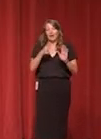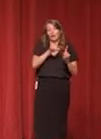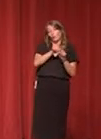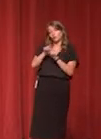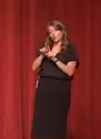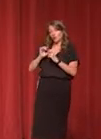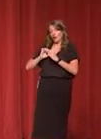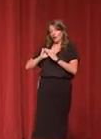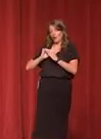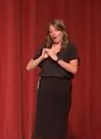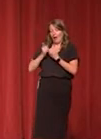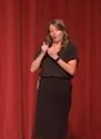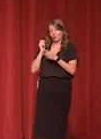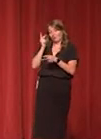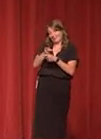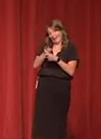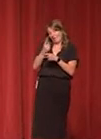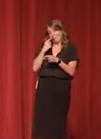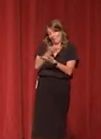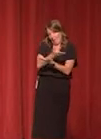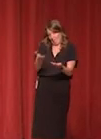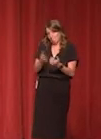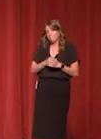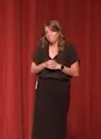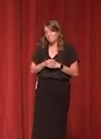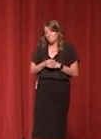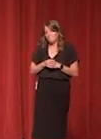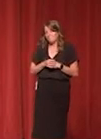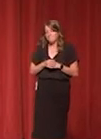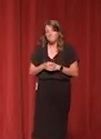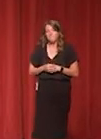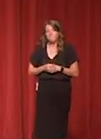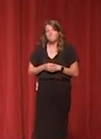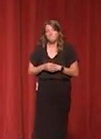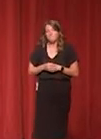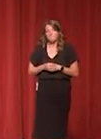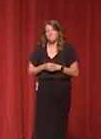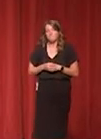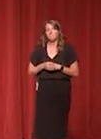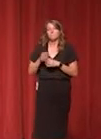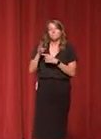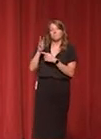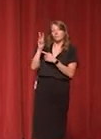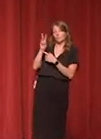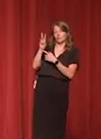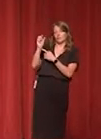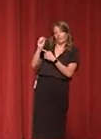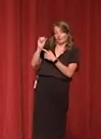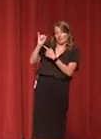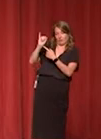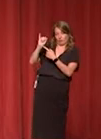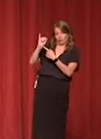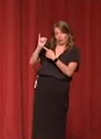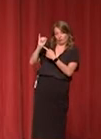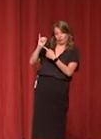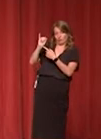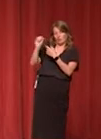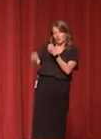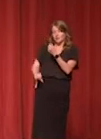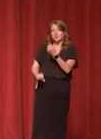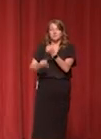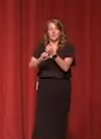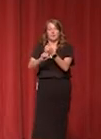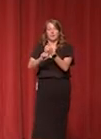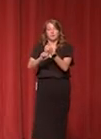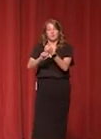with Alzheimer's disease. And we collect extensive data. The Wisconsin Alzheimer's Institute sponsors the